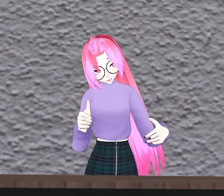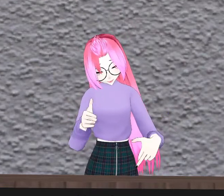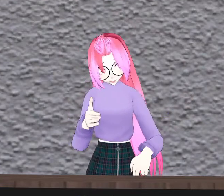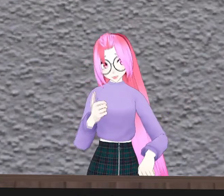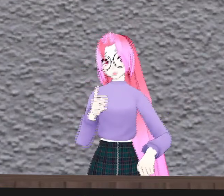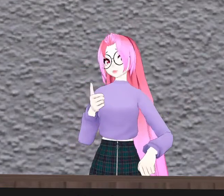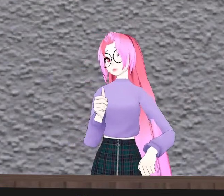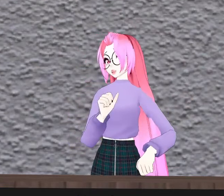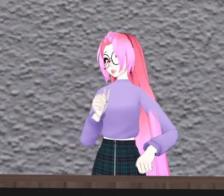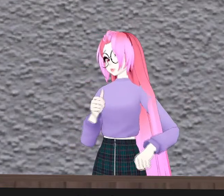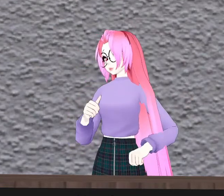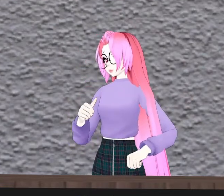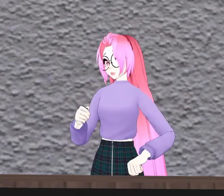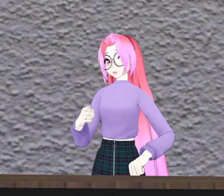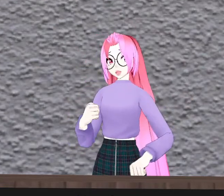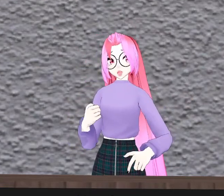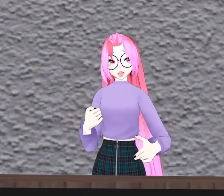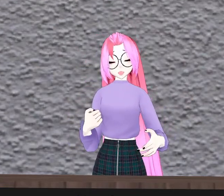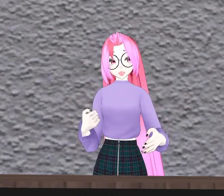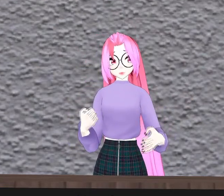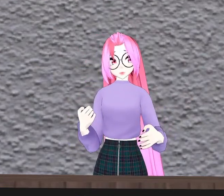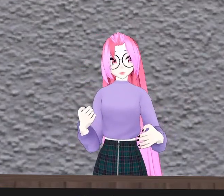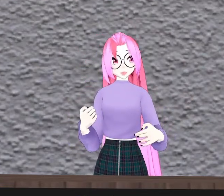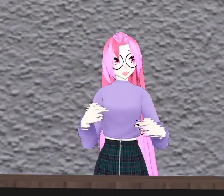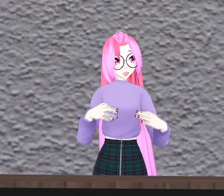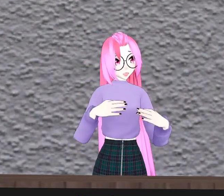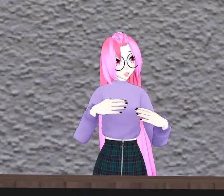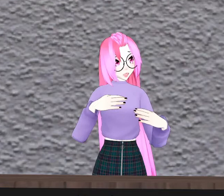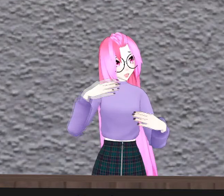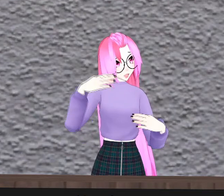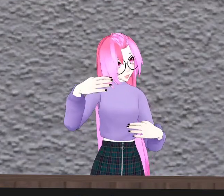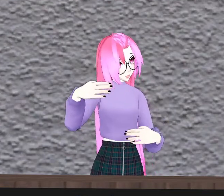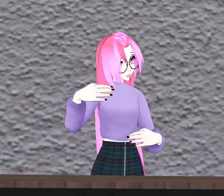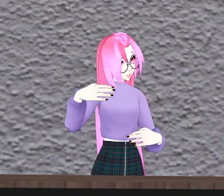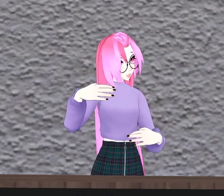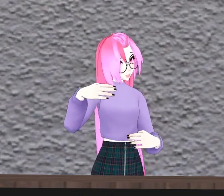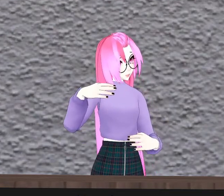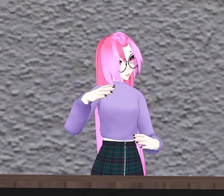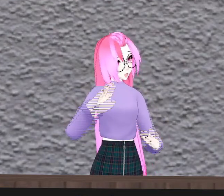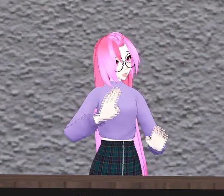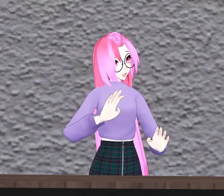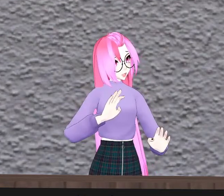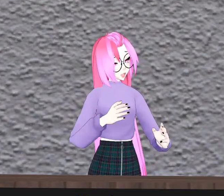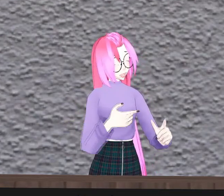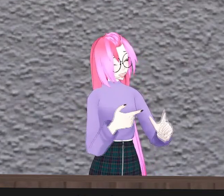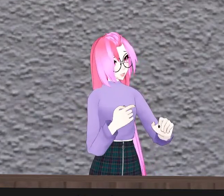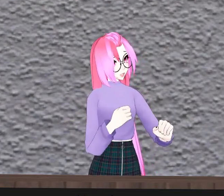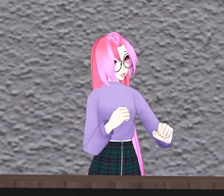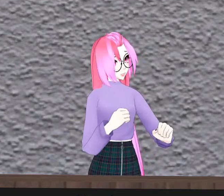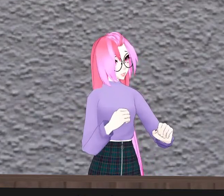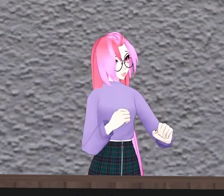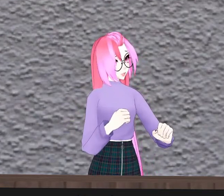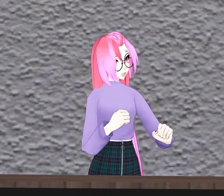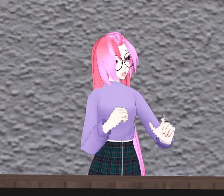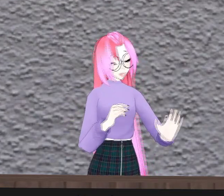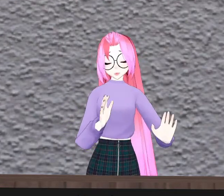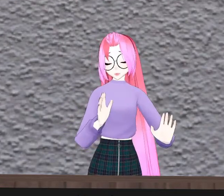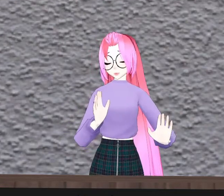Okay. 10. Do you guys want to go over 10 or do you feel like that's too fast? Yeah?